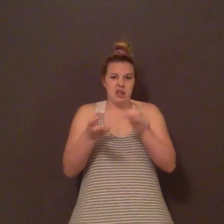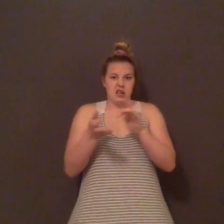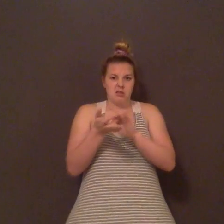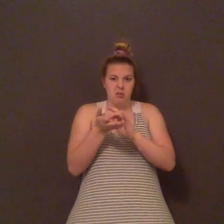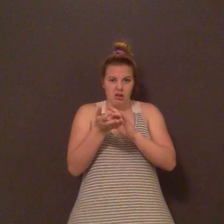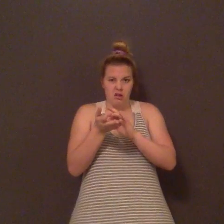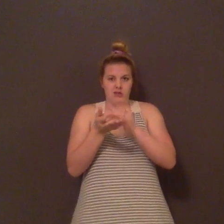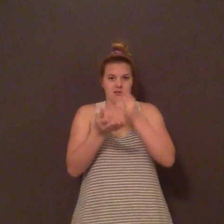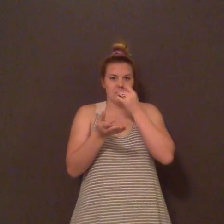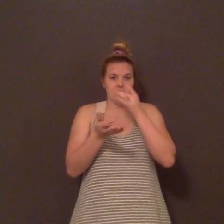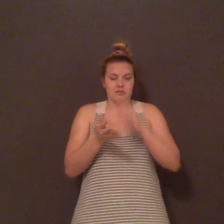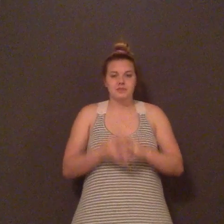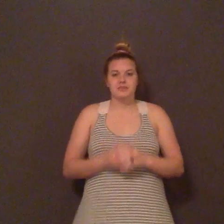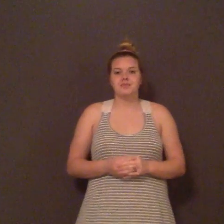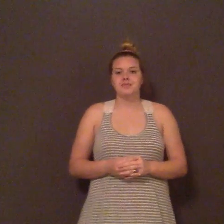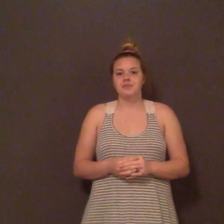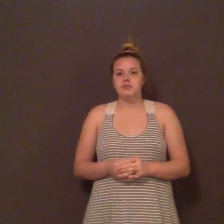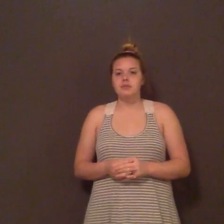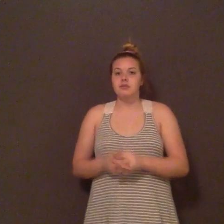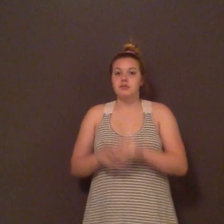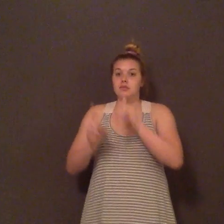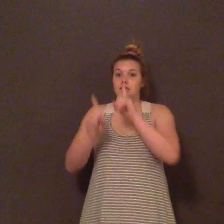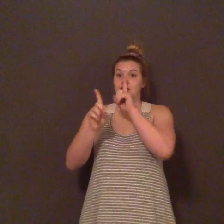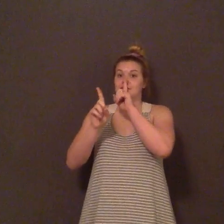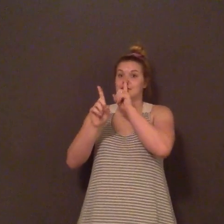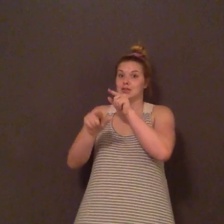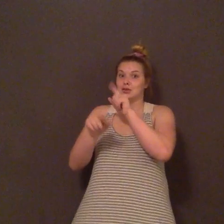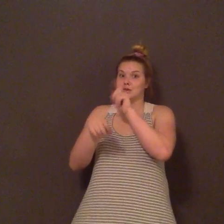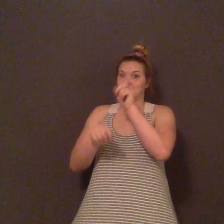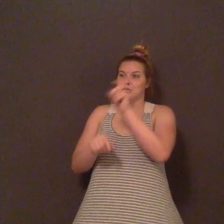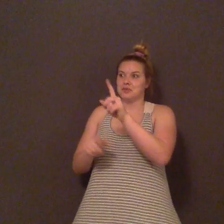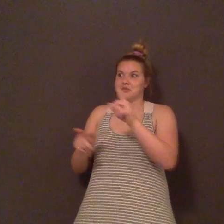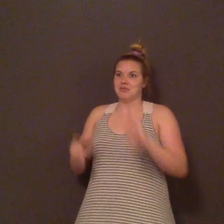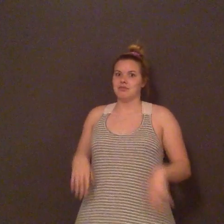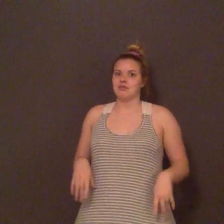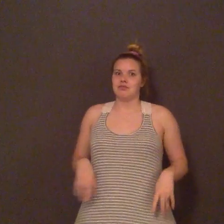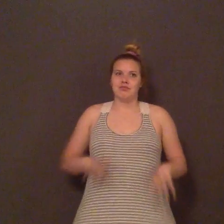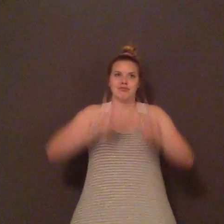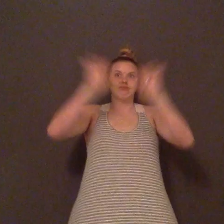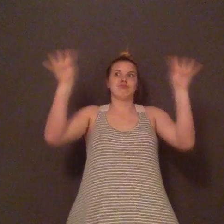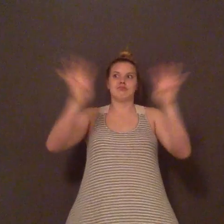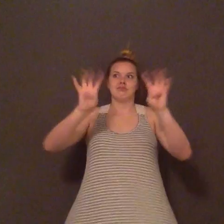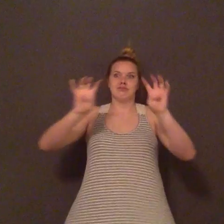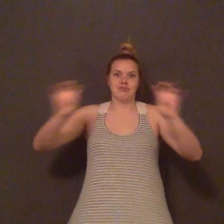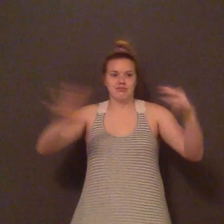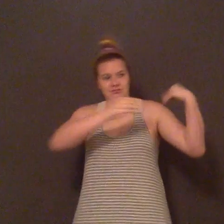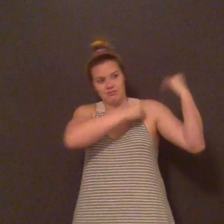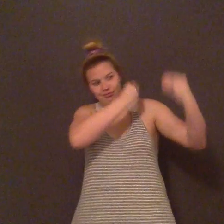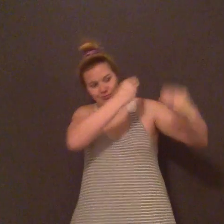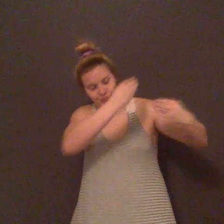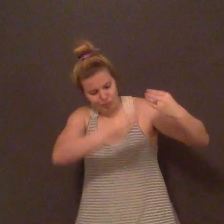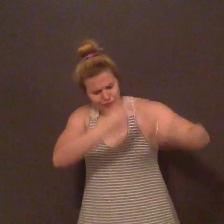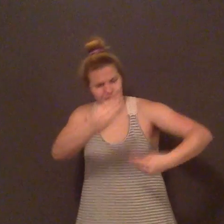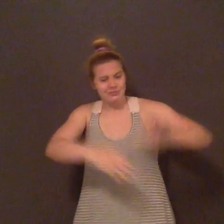Ladies and gentlemen, today we're going to answer the age-old question that has been asked by generation after generation throughout history. It is